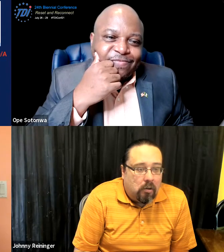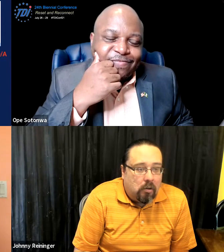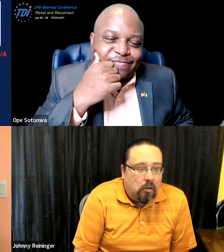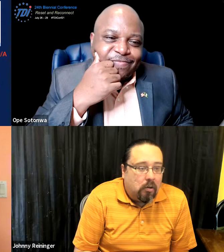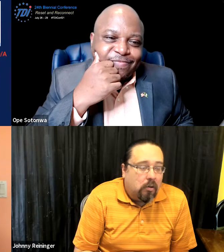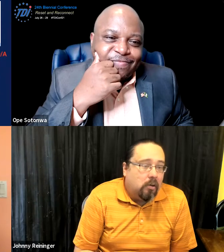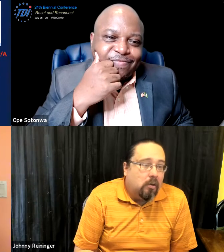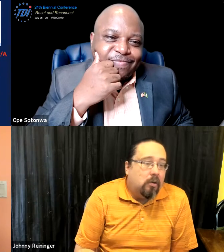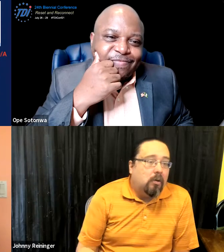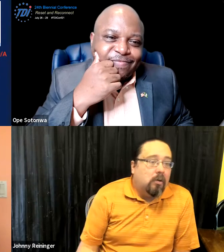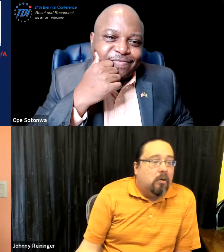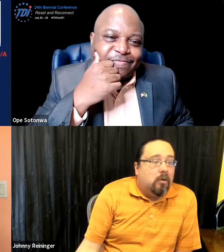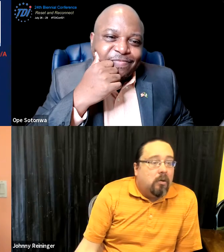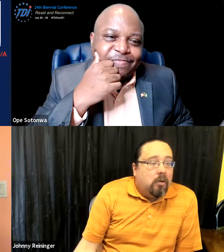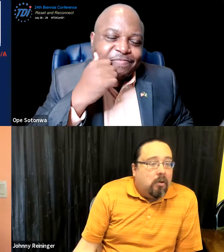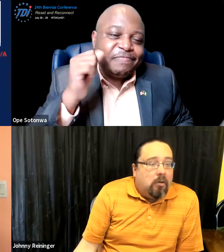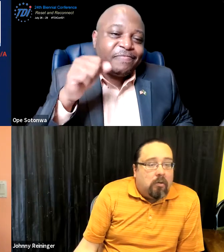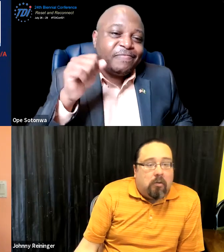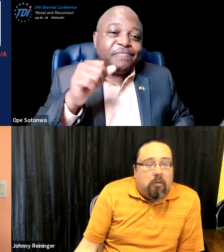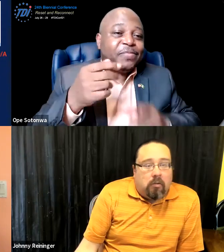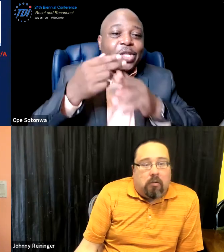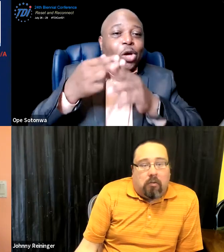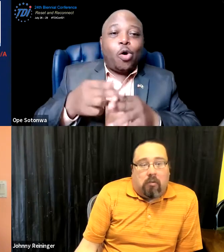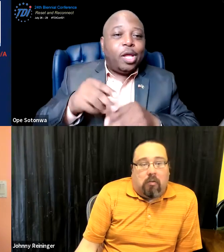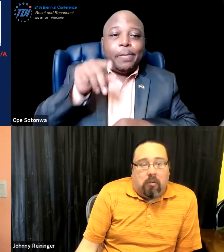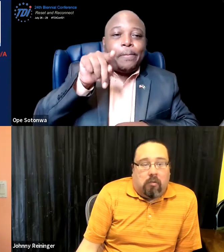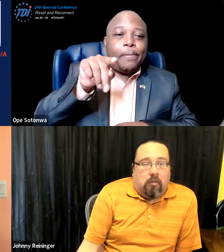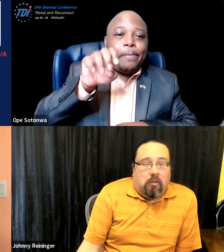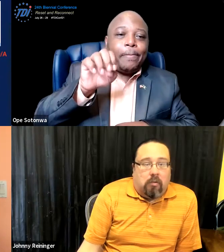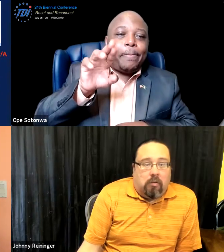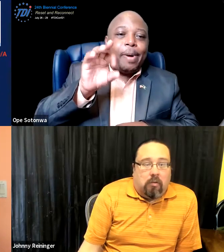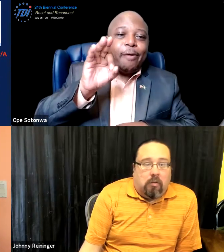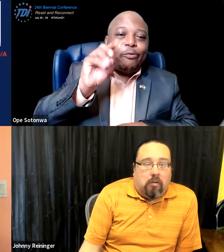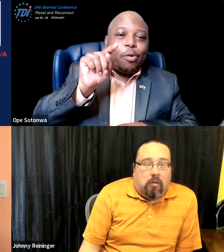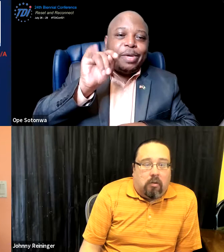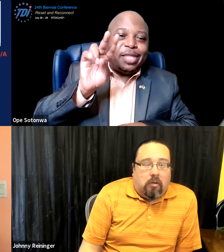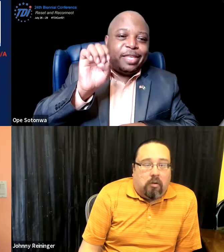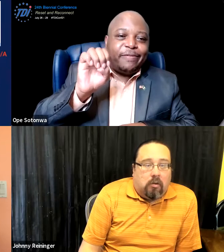feel like we're included and welcome to use their services, their products.